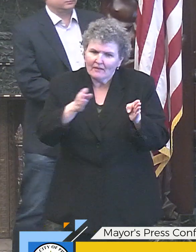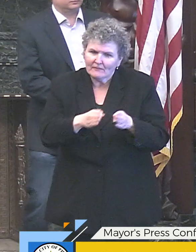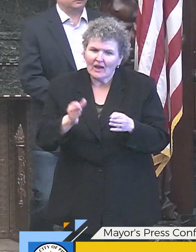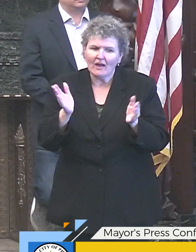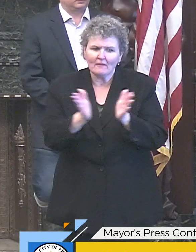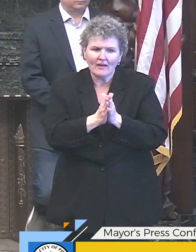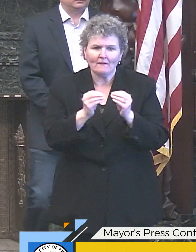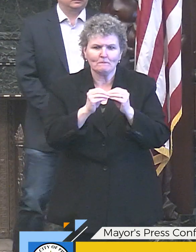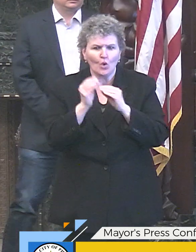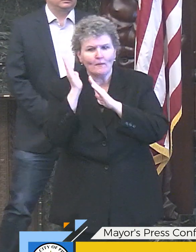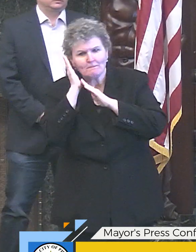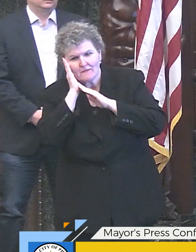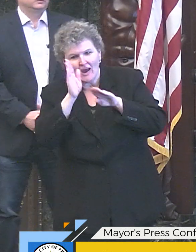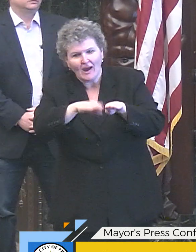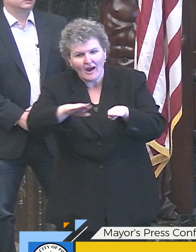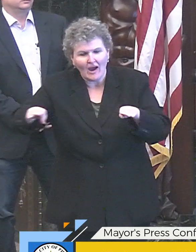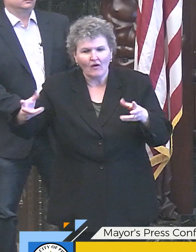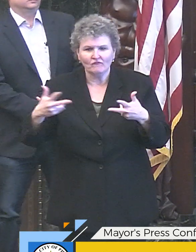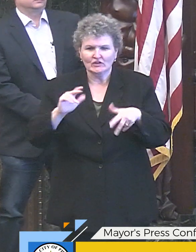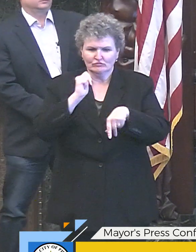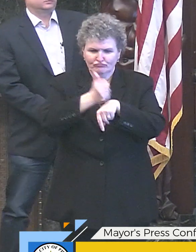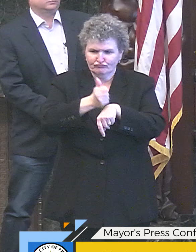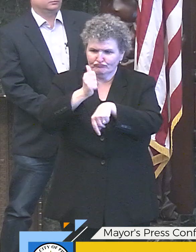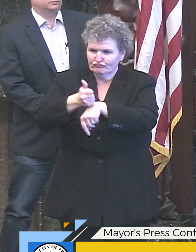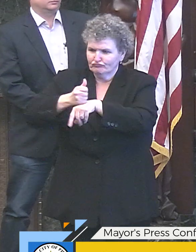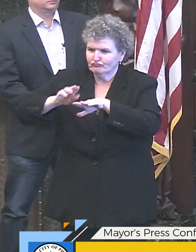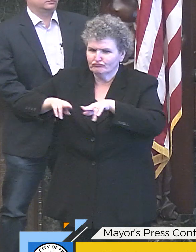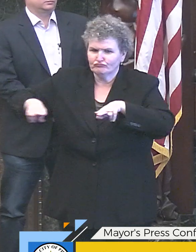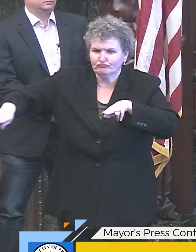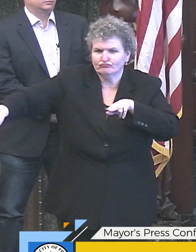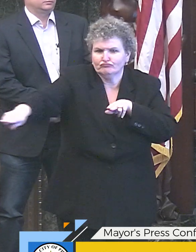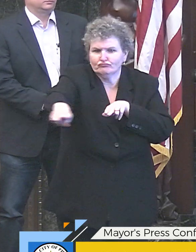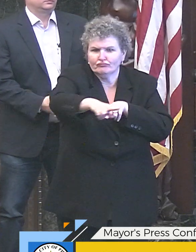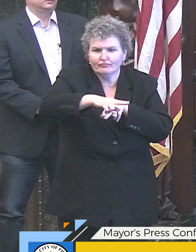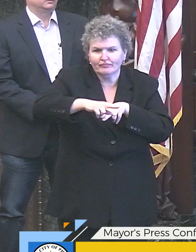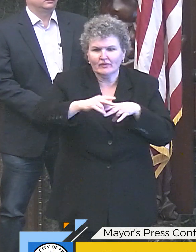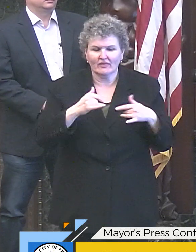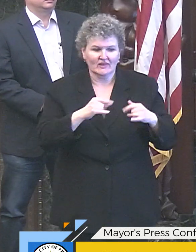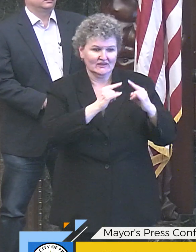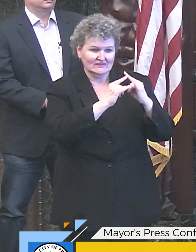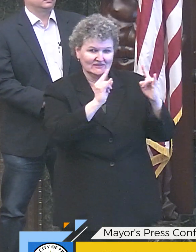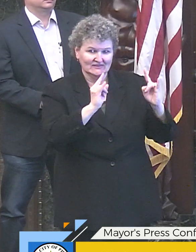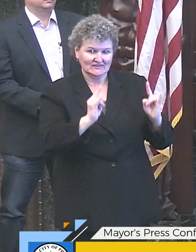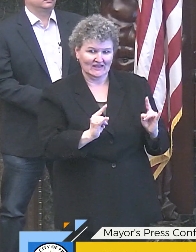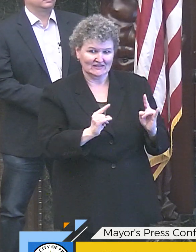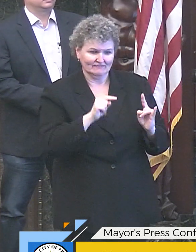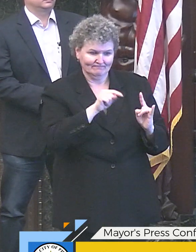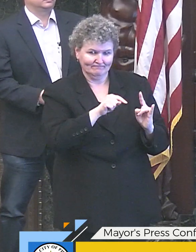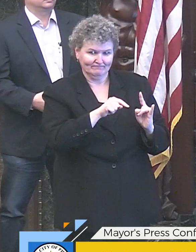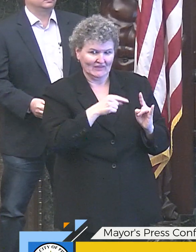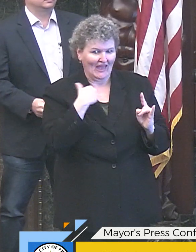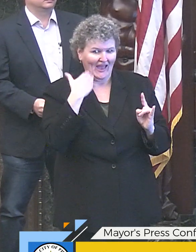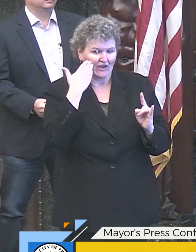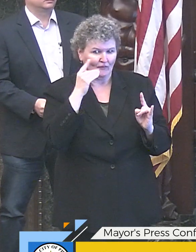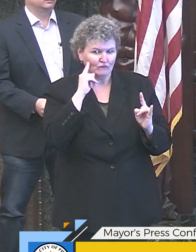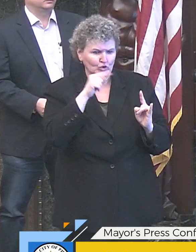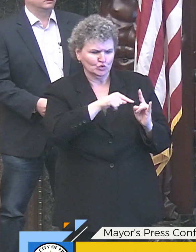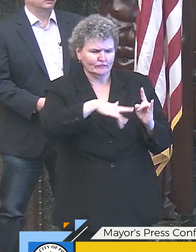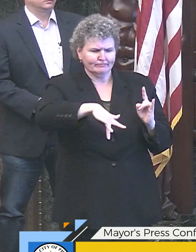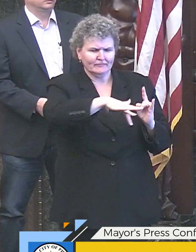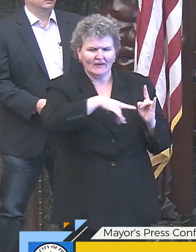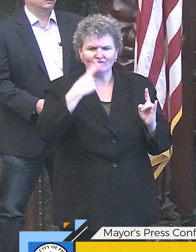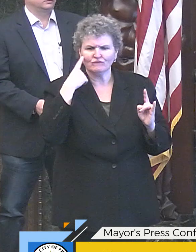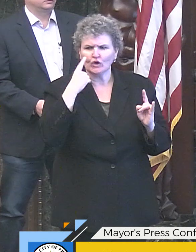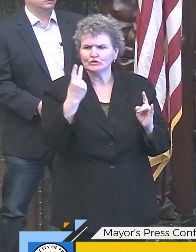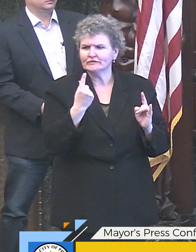existing facility. And so I'm not sure if that's what that tent was about, but they may be using space that is otherwise unused in a building, or they might